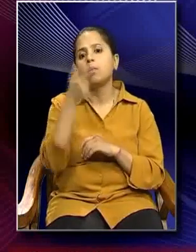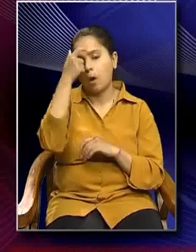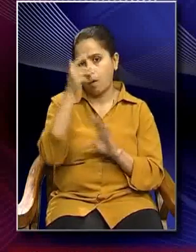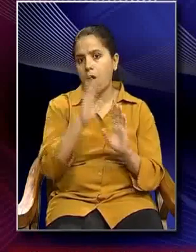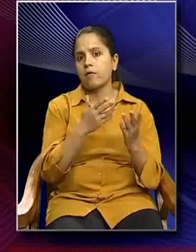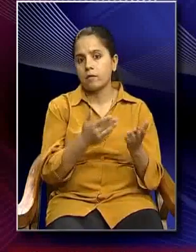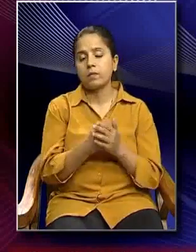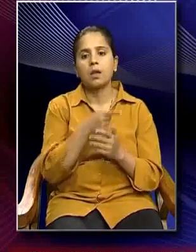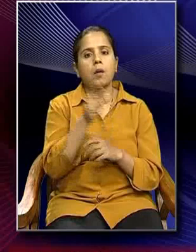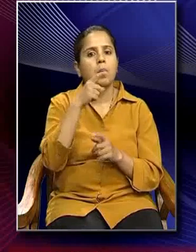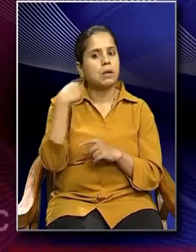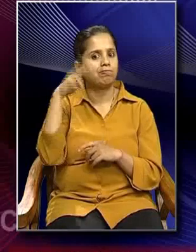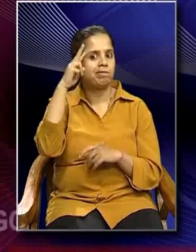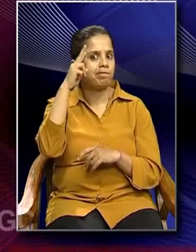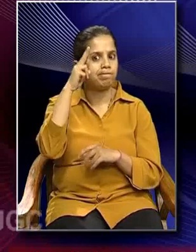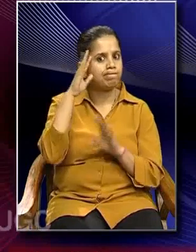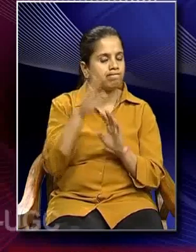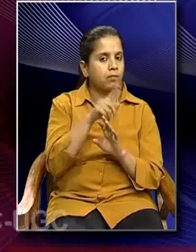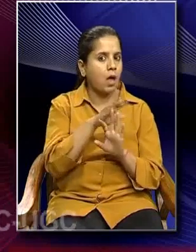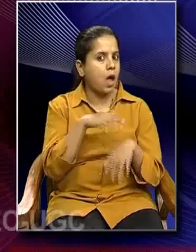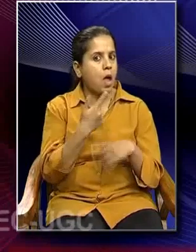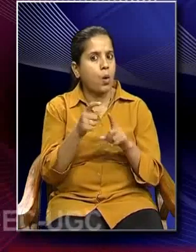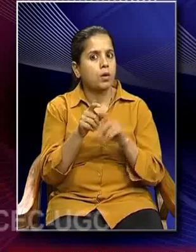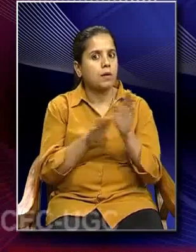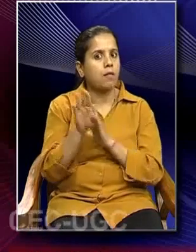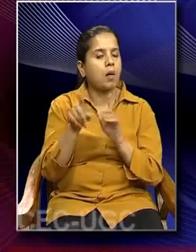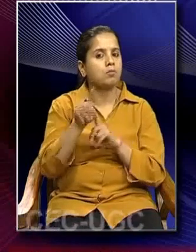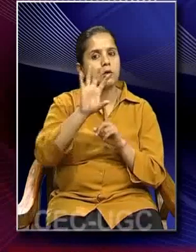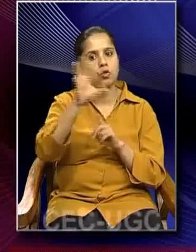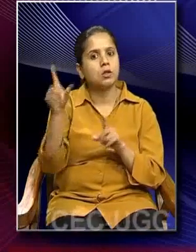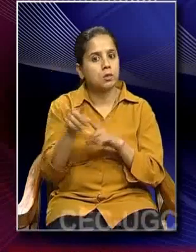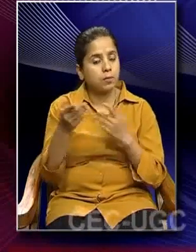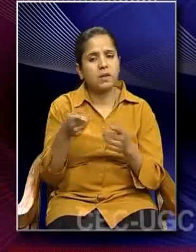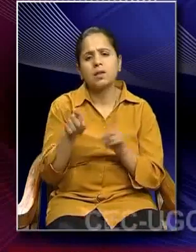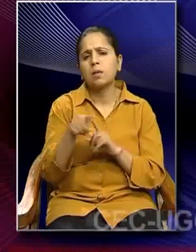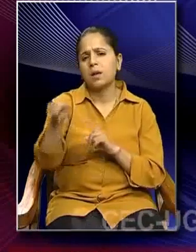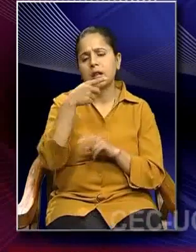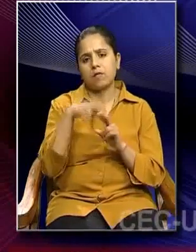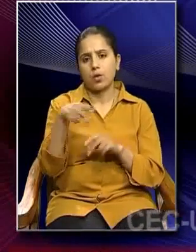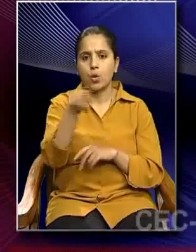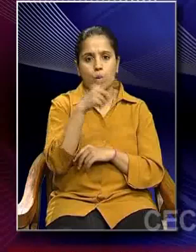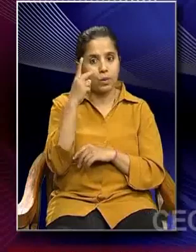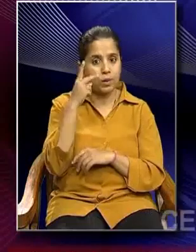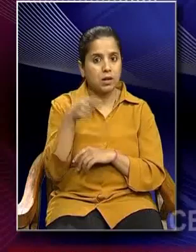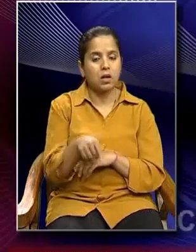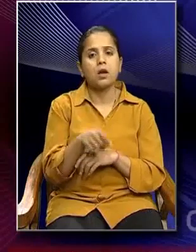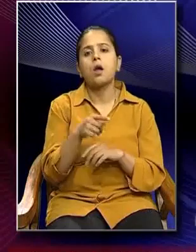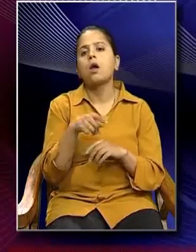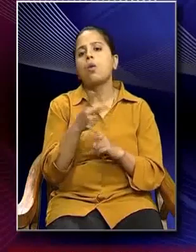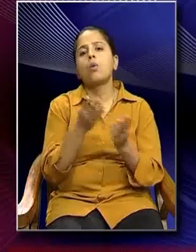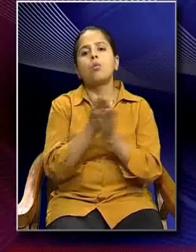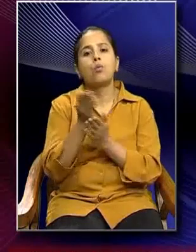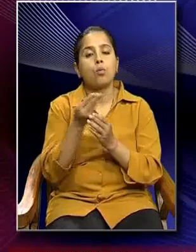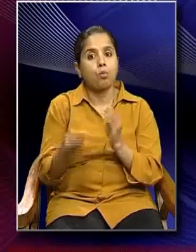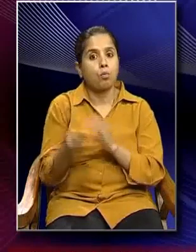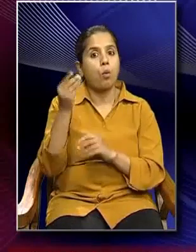a concern which several of these less developed nations are sharing. And so therefore, if you see, for the more developed